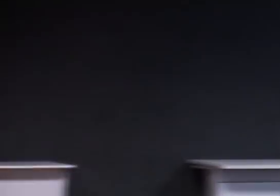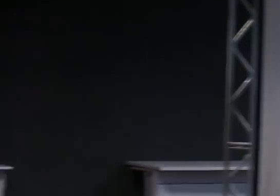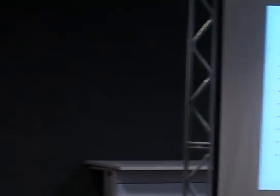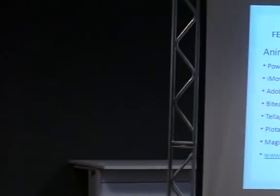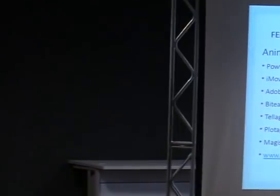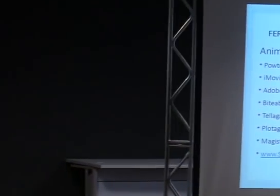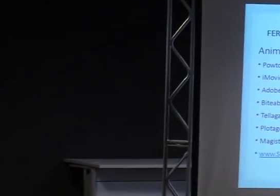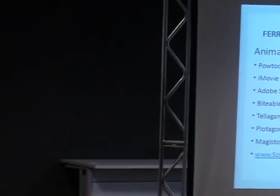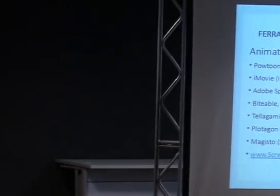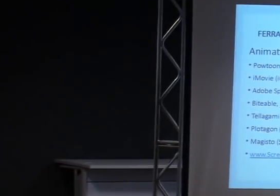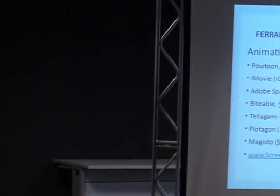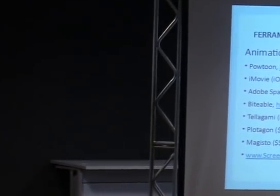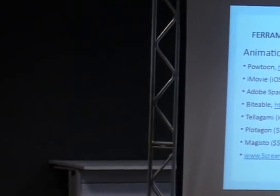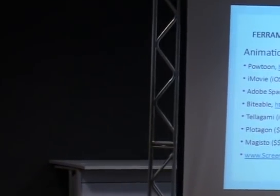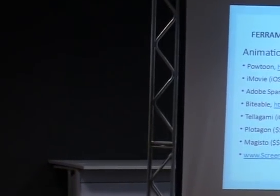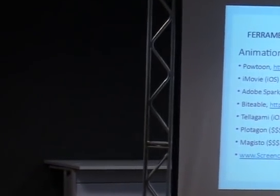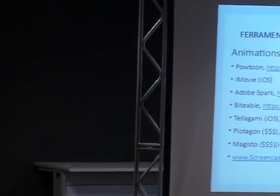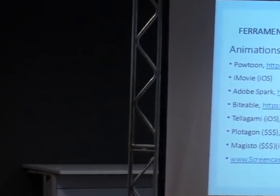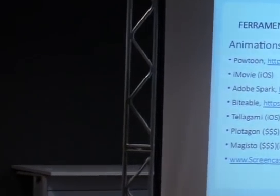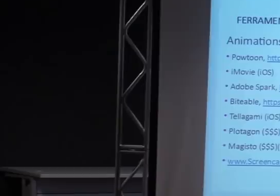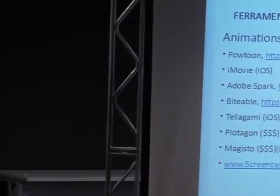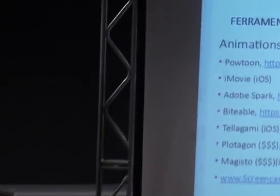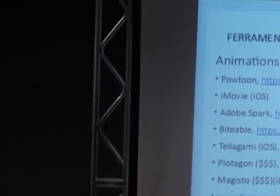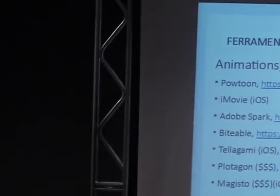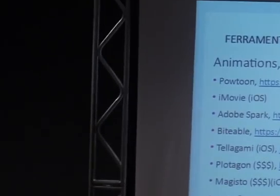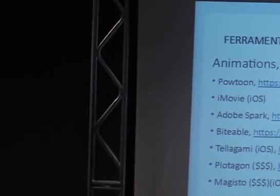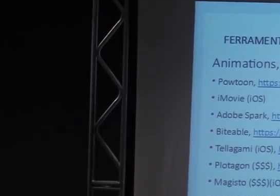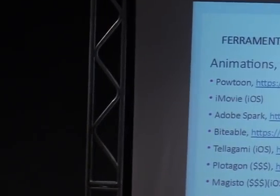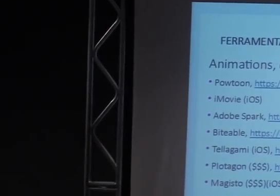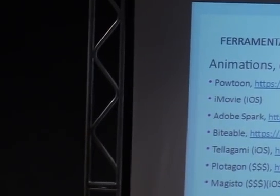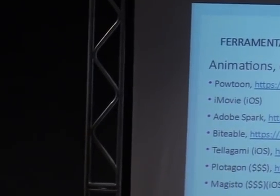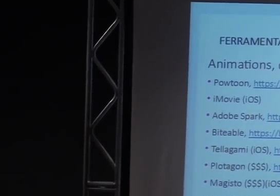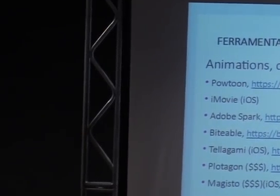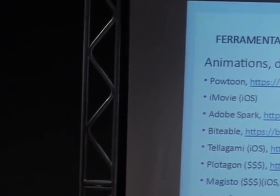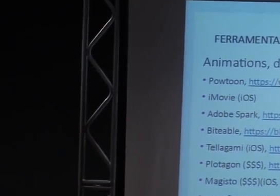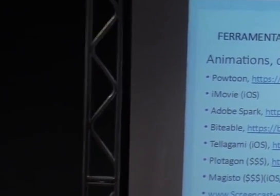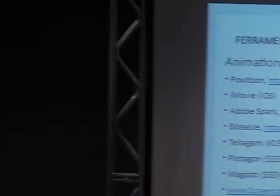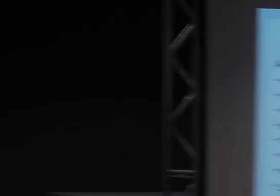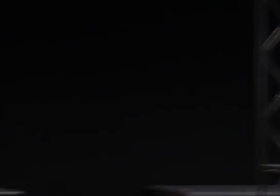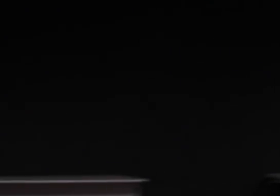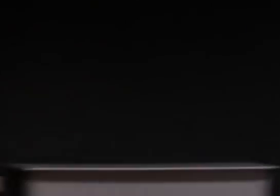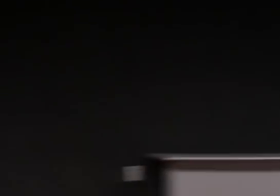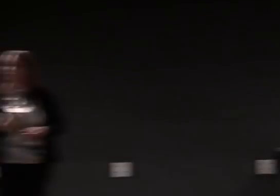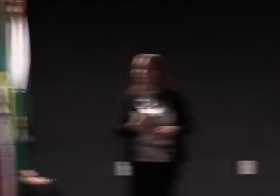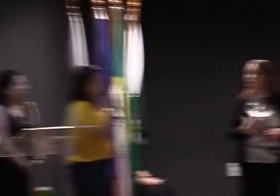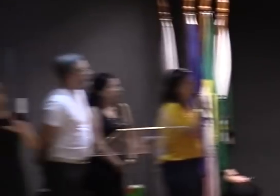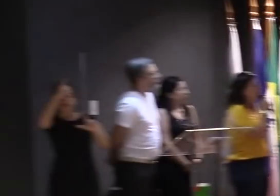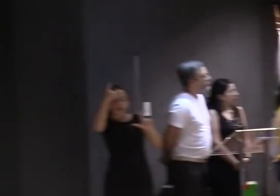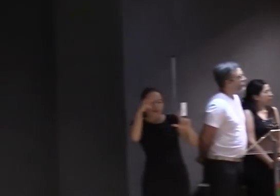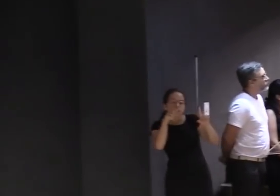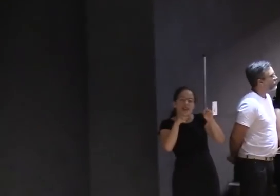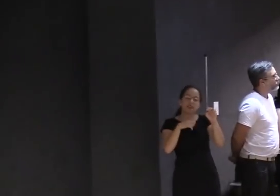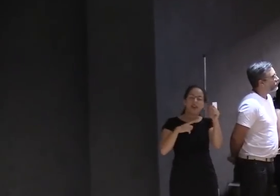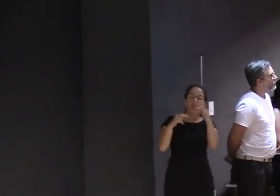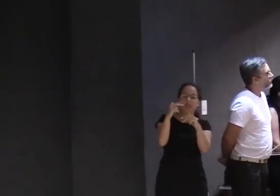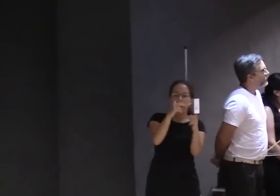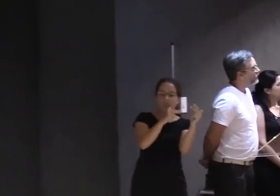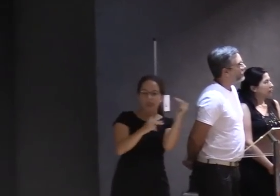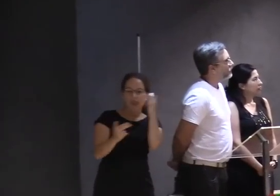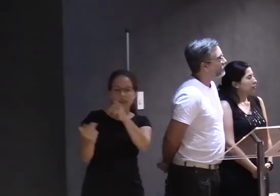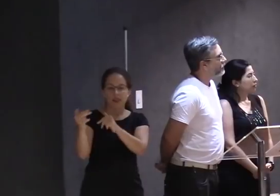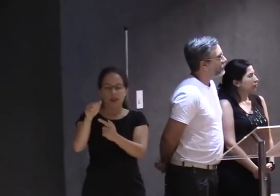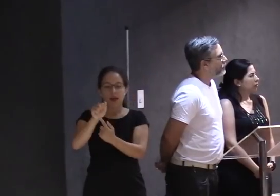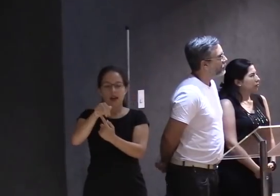And these are very popular and trendy in education at the moment. Nesse último slide, vocês podem ver alguns sites